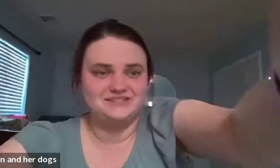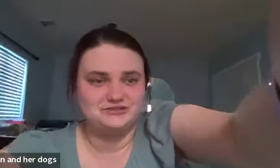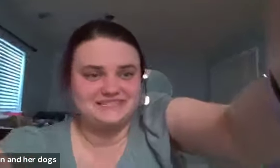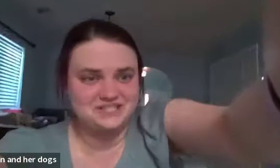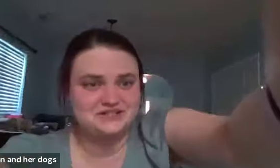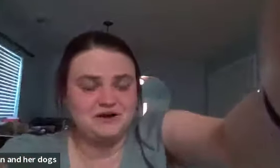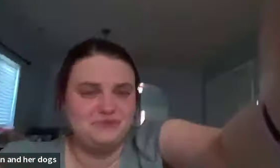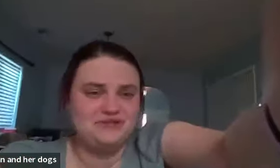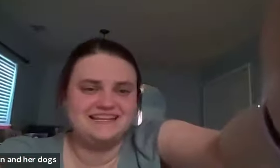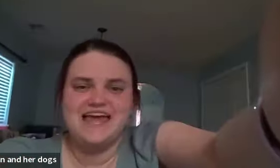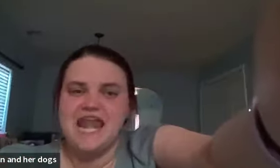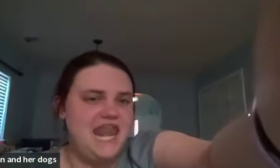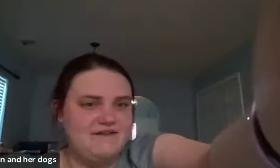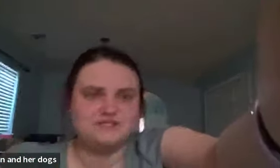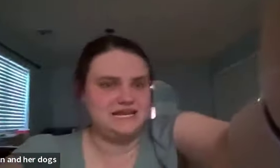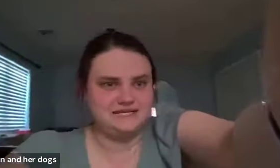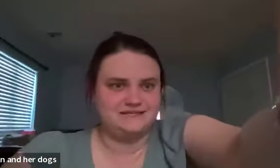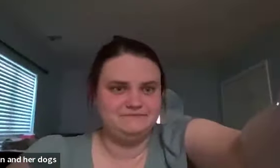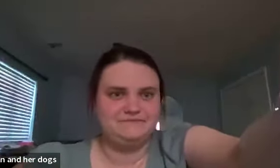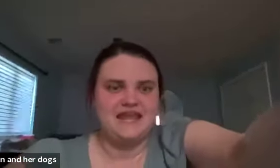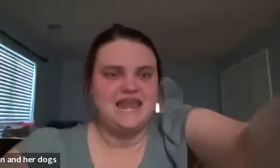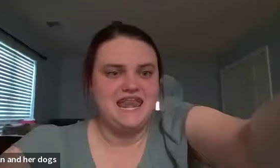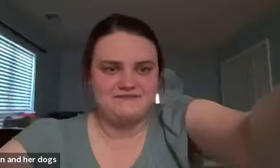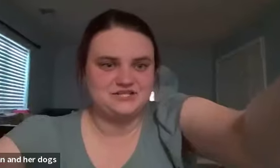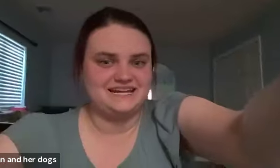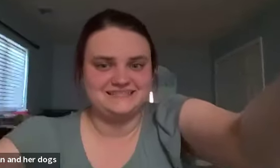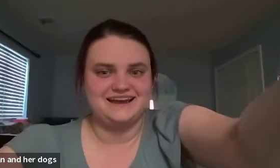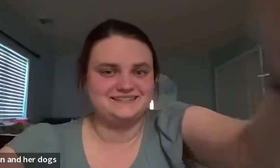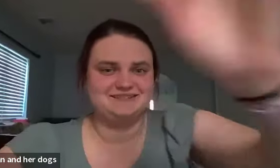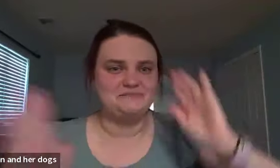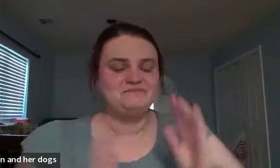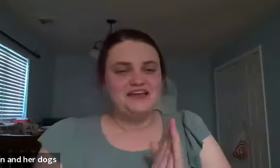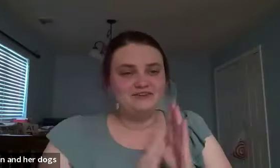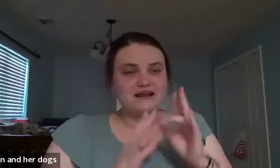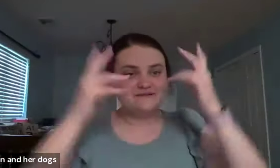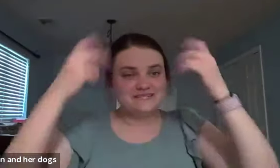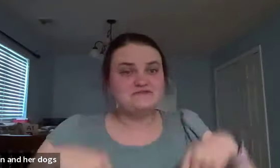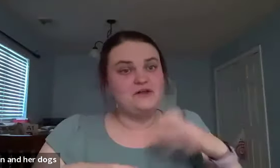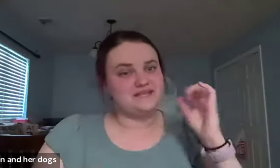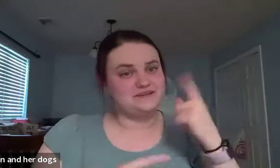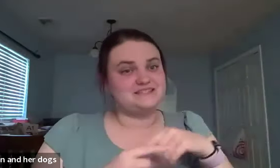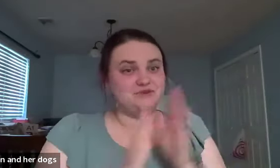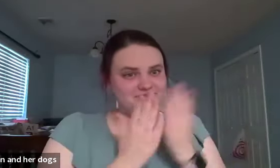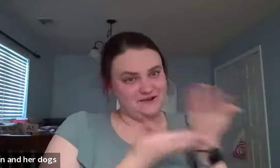stacked strategically on books. Never stays. Never stays, guys. So if you randomly see me fall, that's because the books